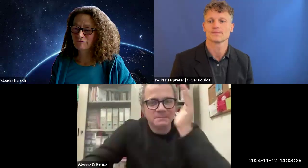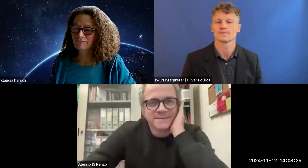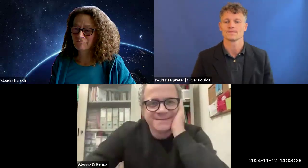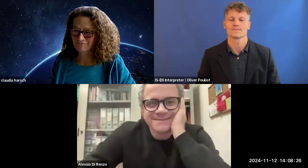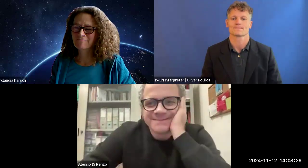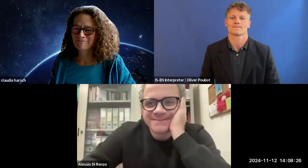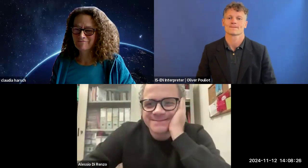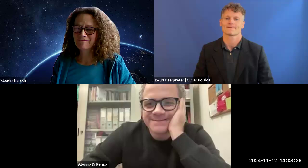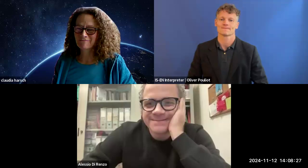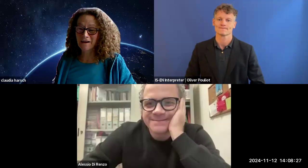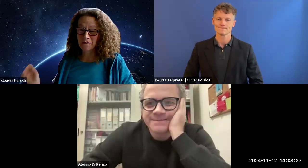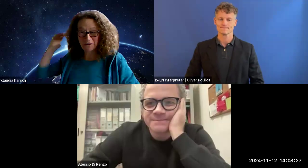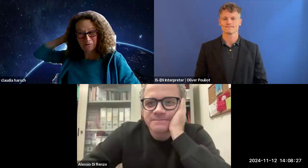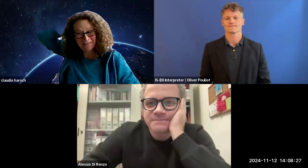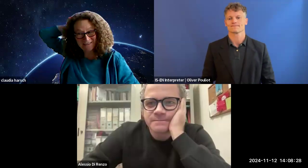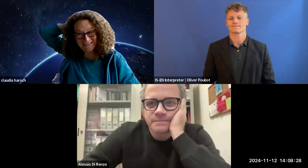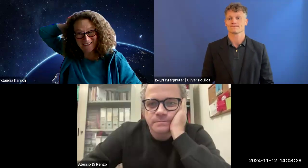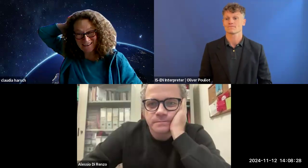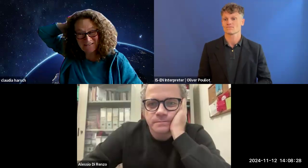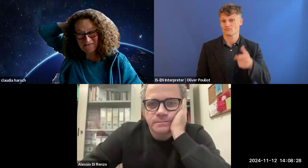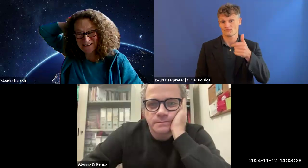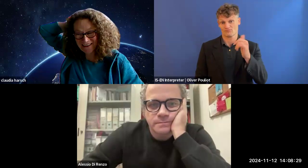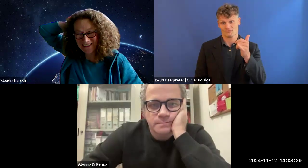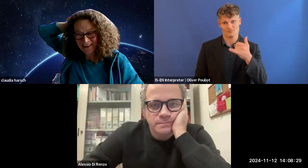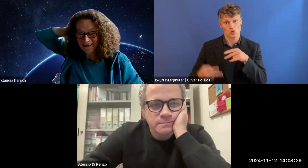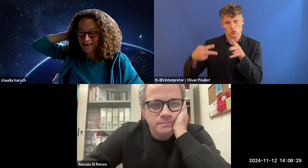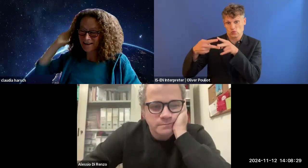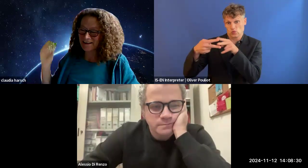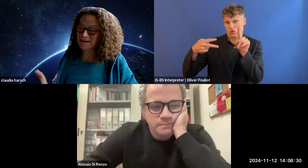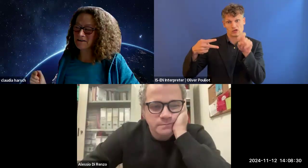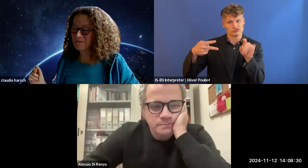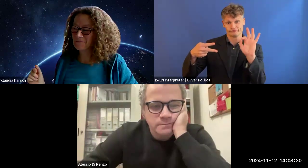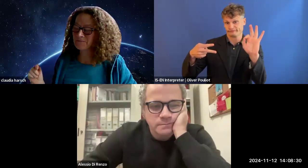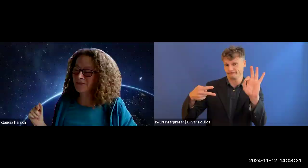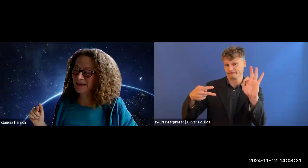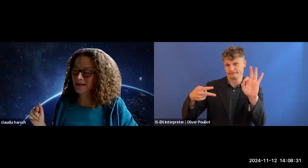Those are my two questions. Yeah, big questions.